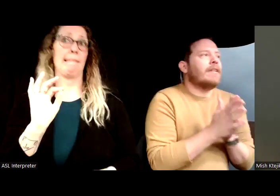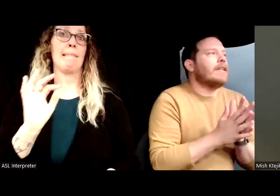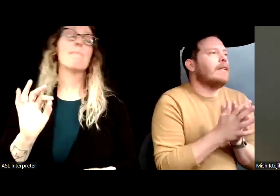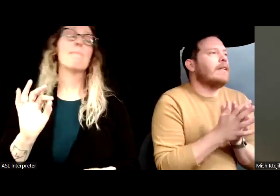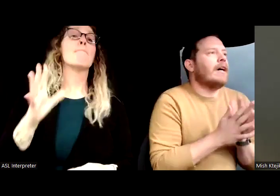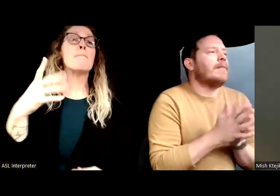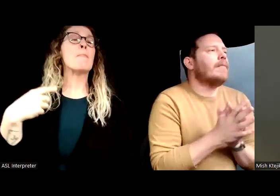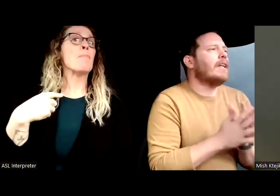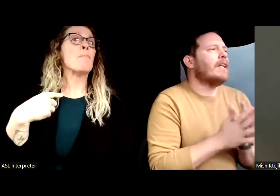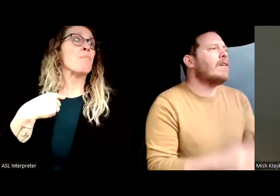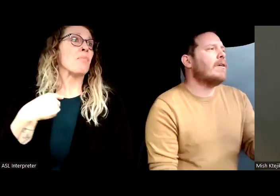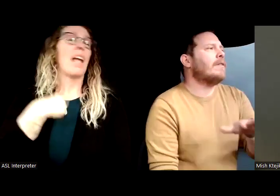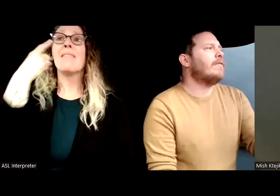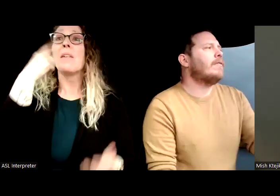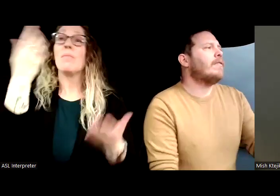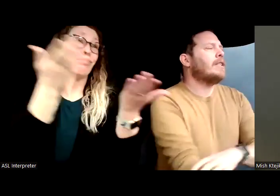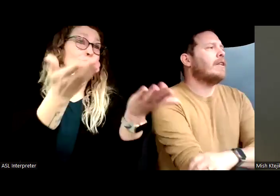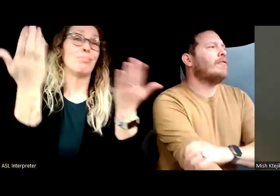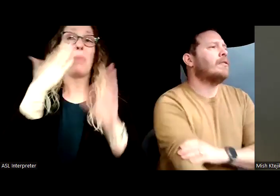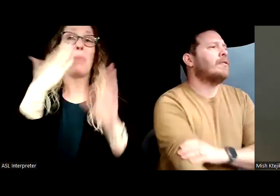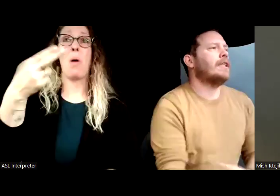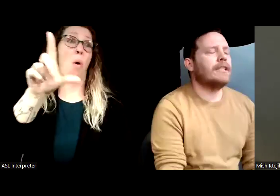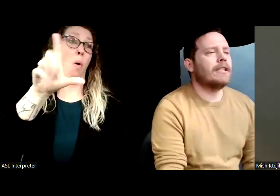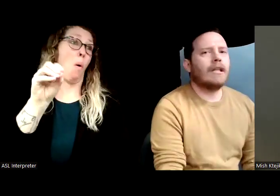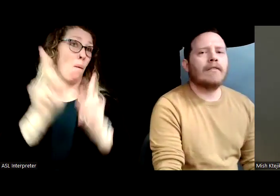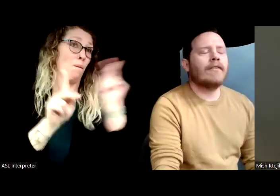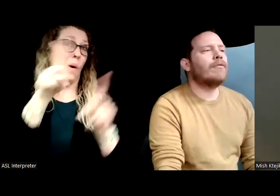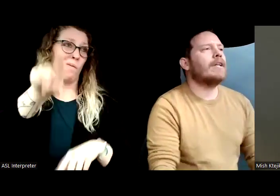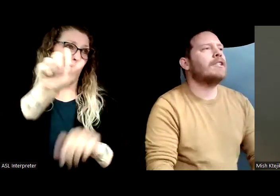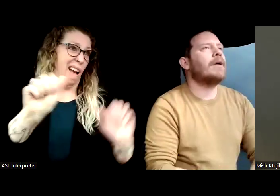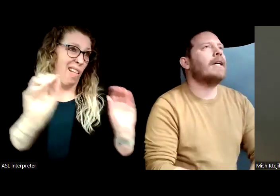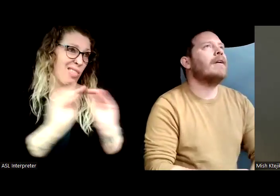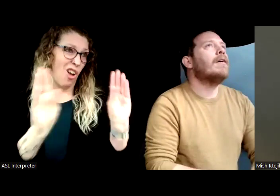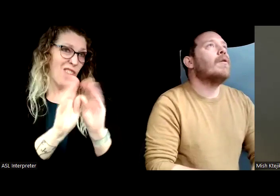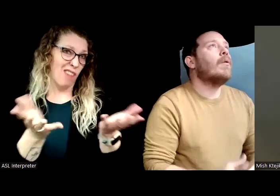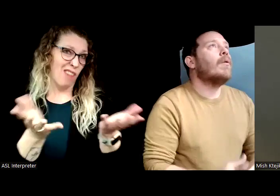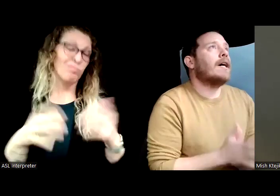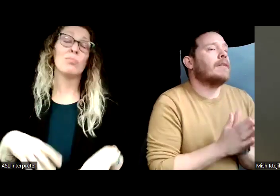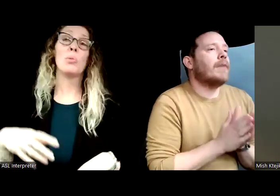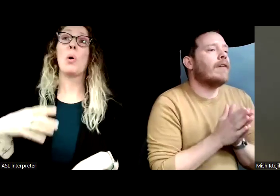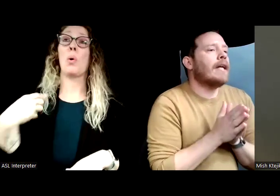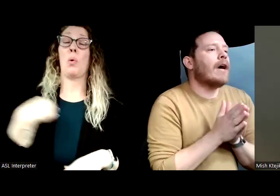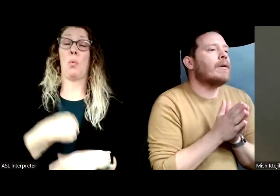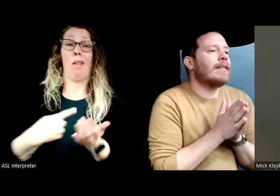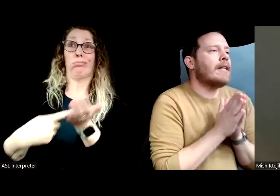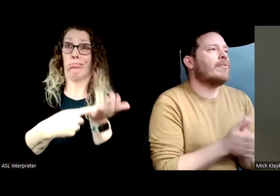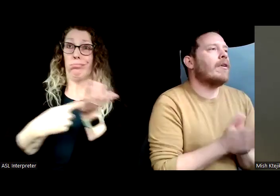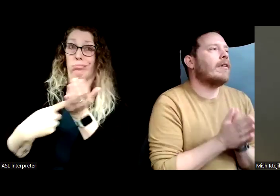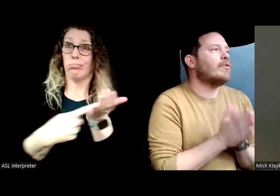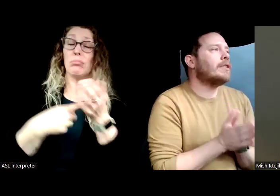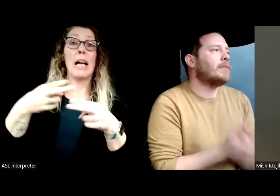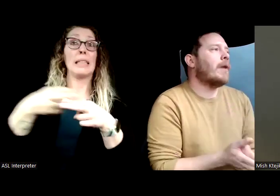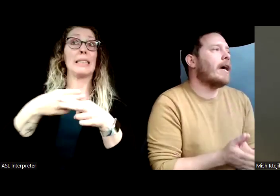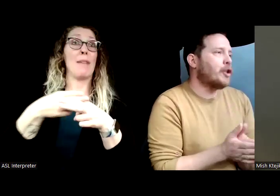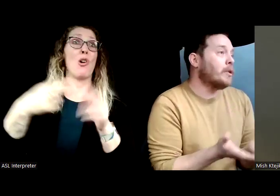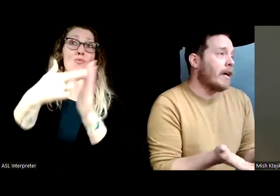So, and I don't know if the HLO folks can just clarify for us, but what we're talking about right now is that the temporary